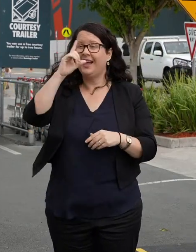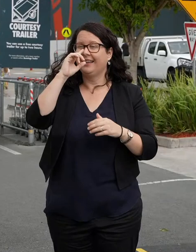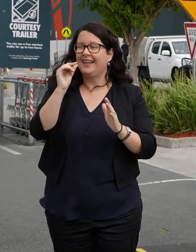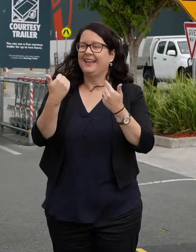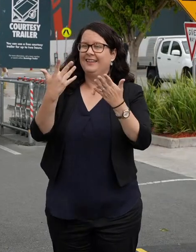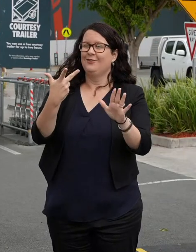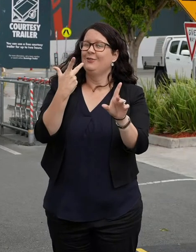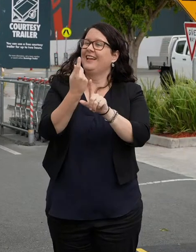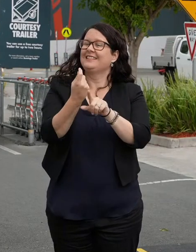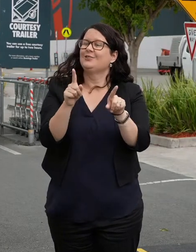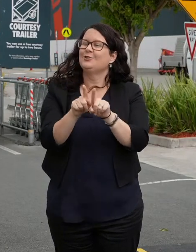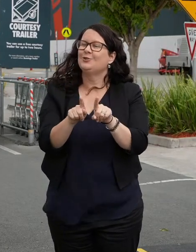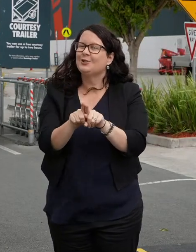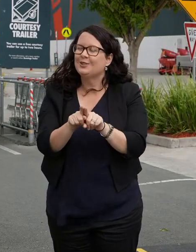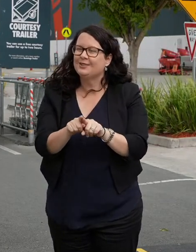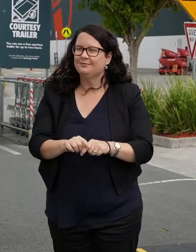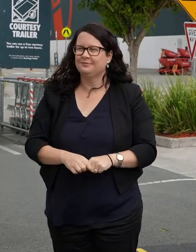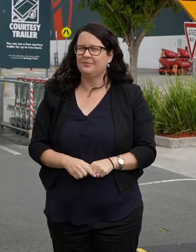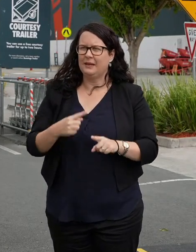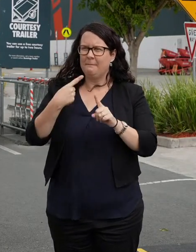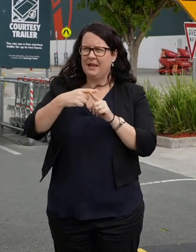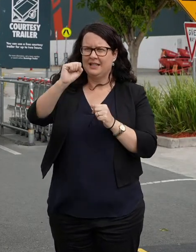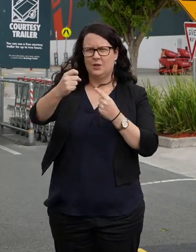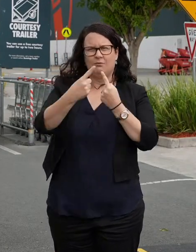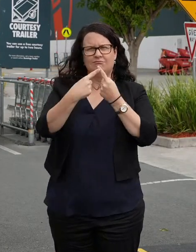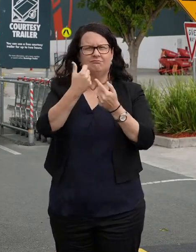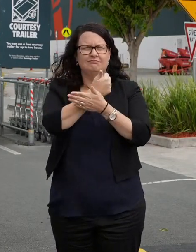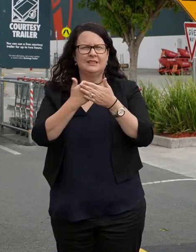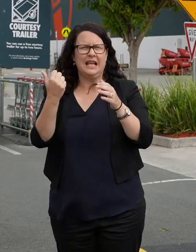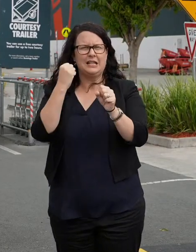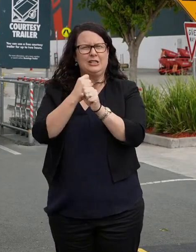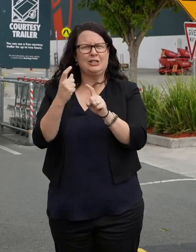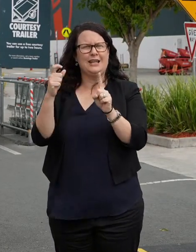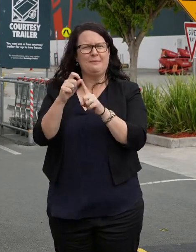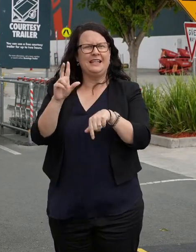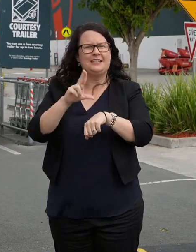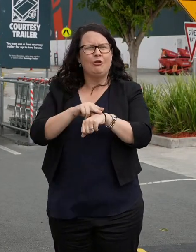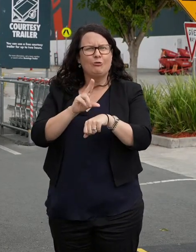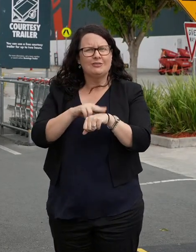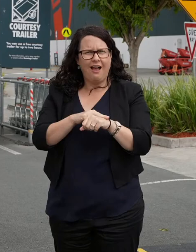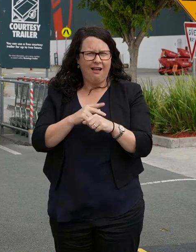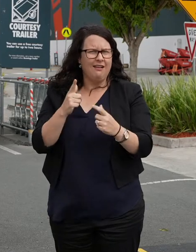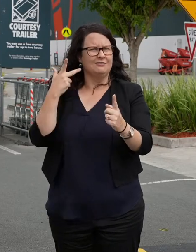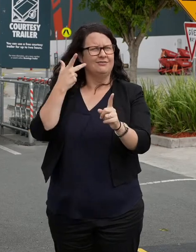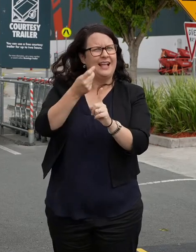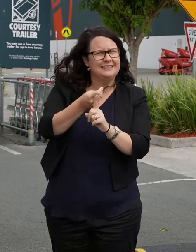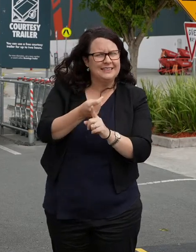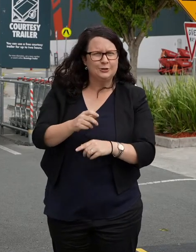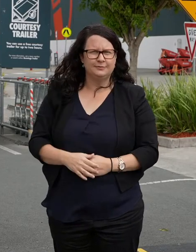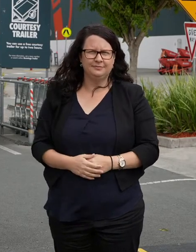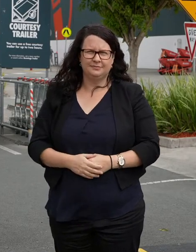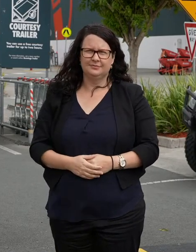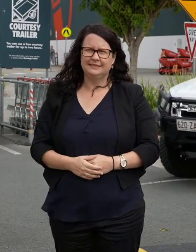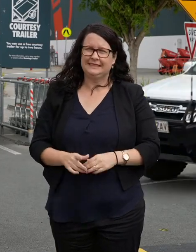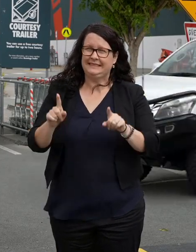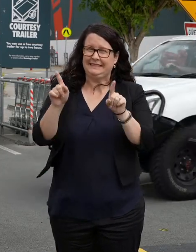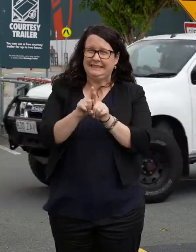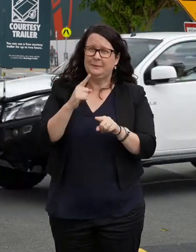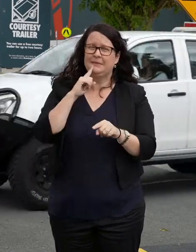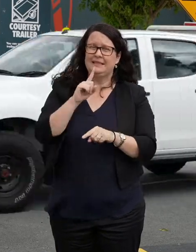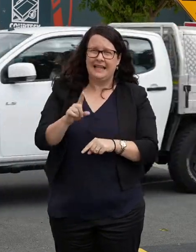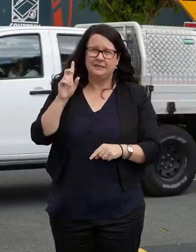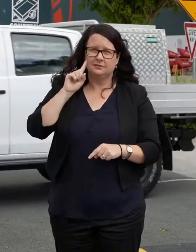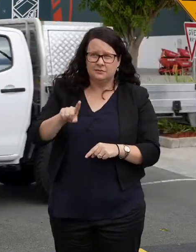you vaccinations. And there's also your GPs that you can book in and get a vaccination. So please, as we have said every other